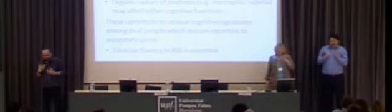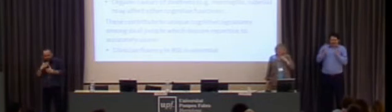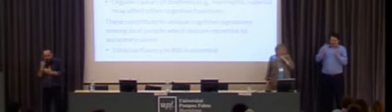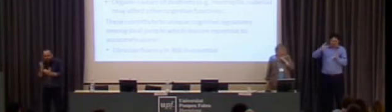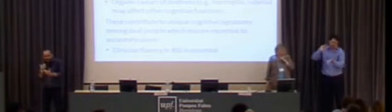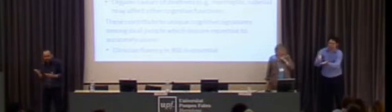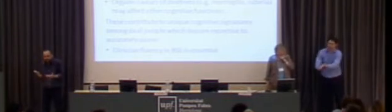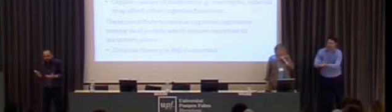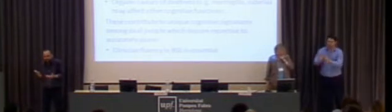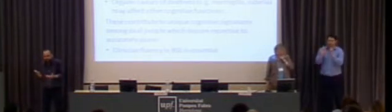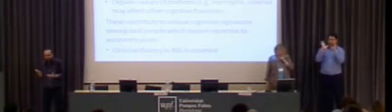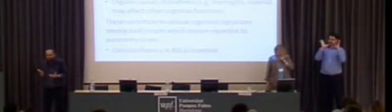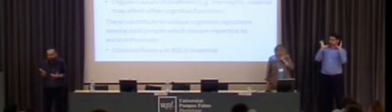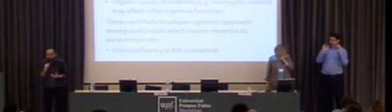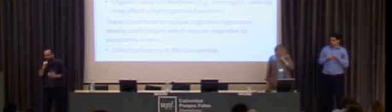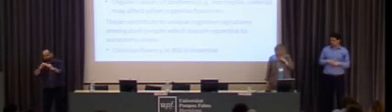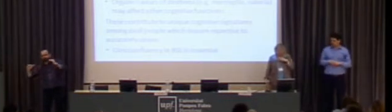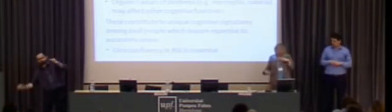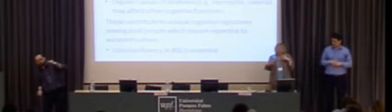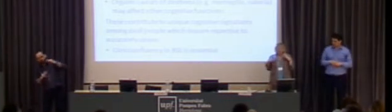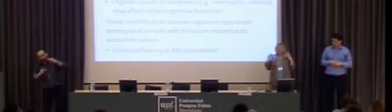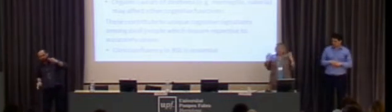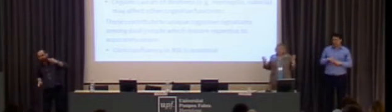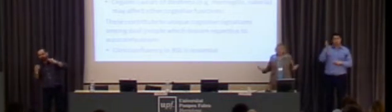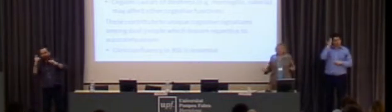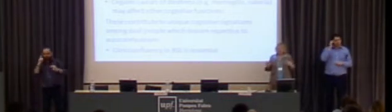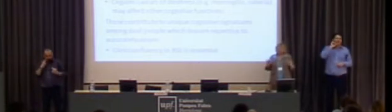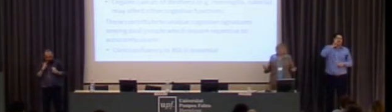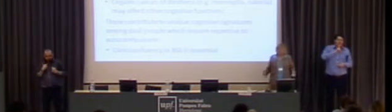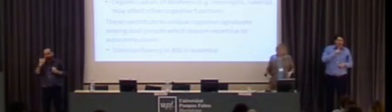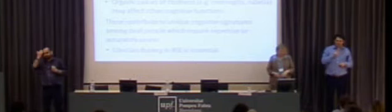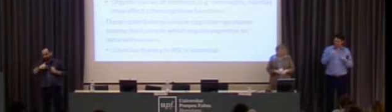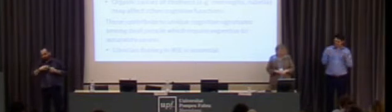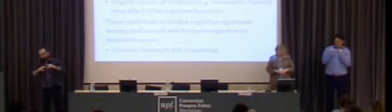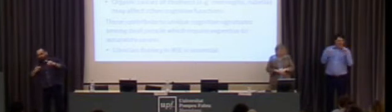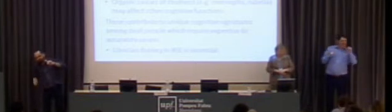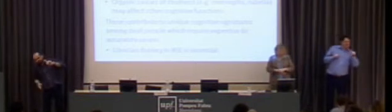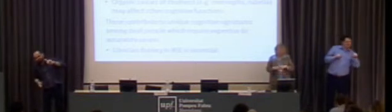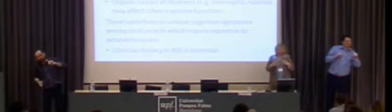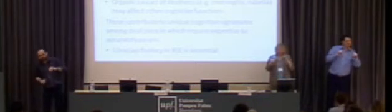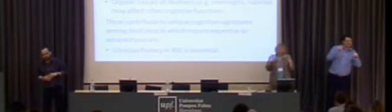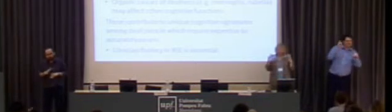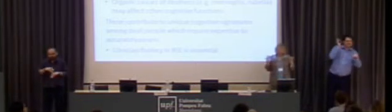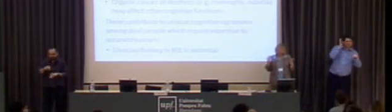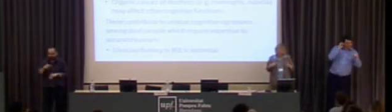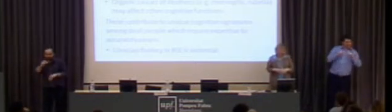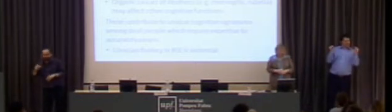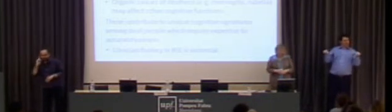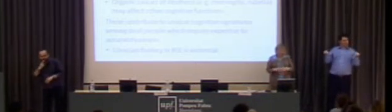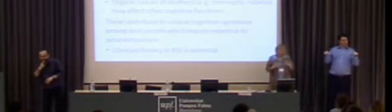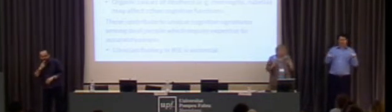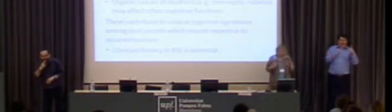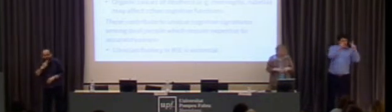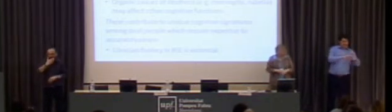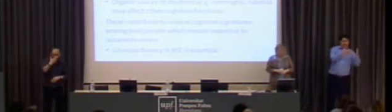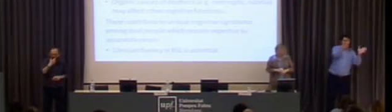people need specialist assessments. There are unique cognitive signatures in deaf people,